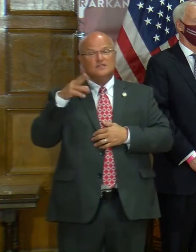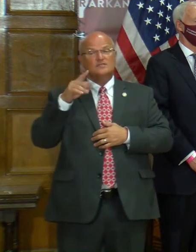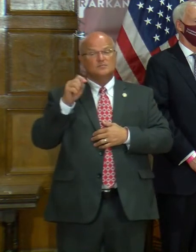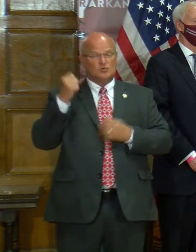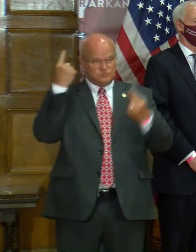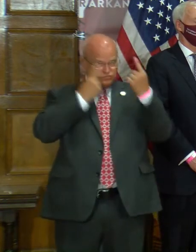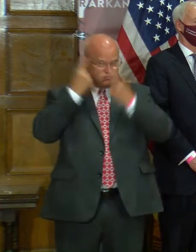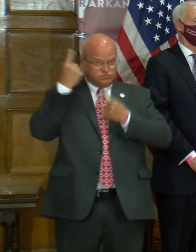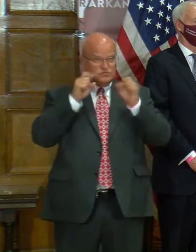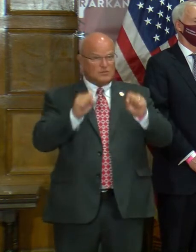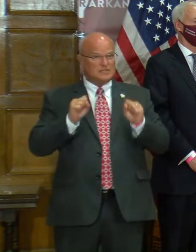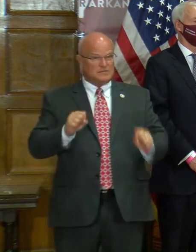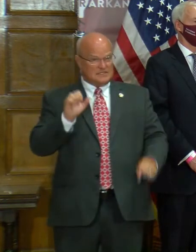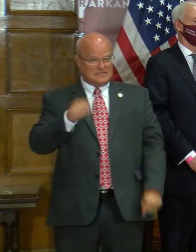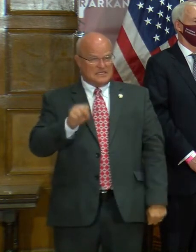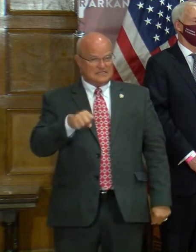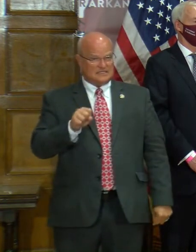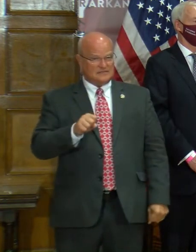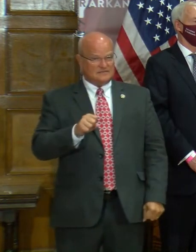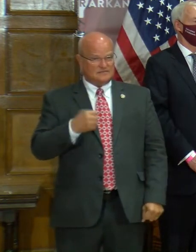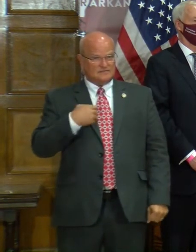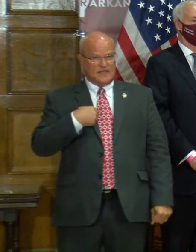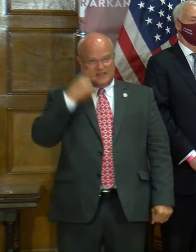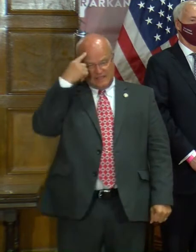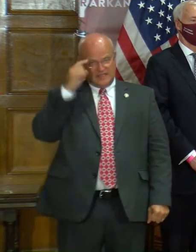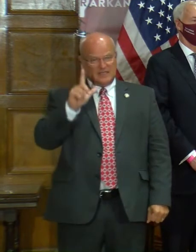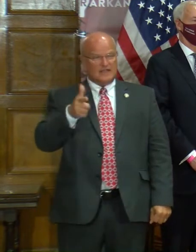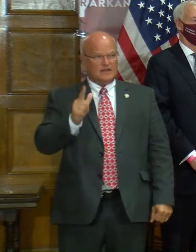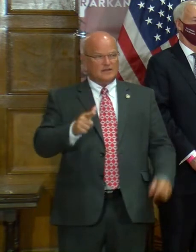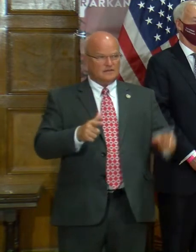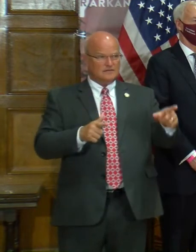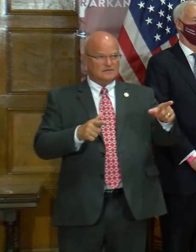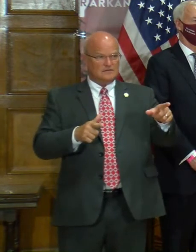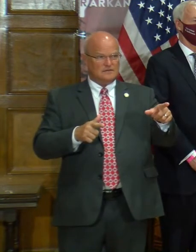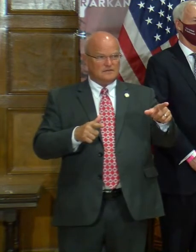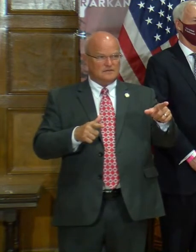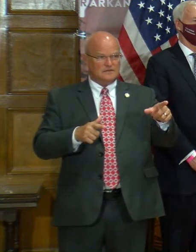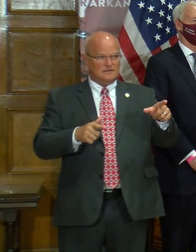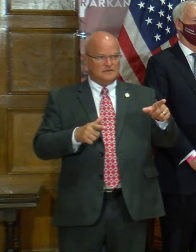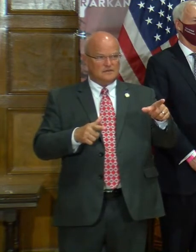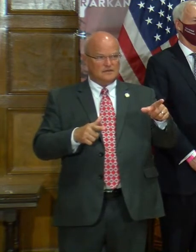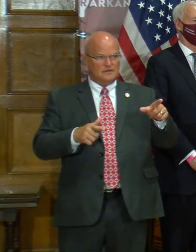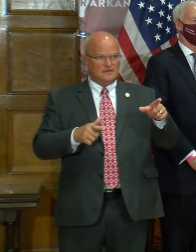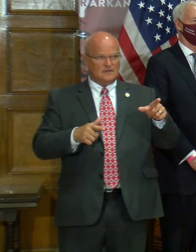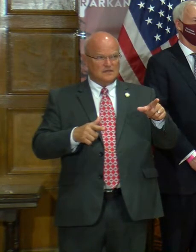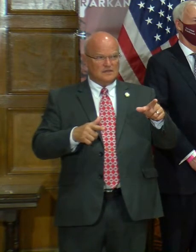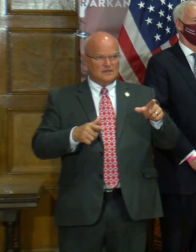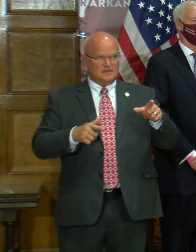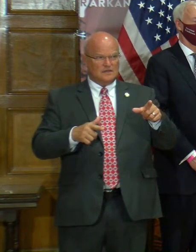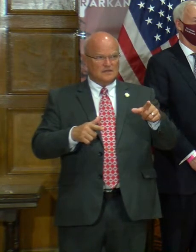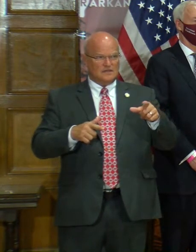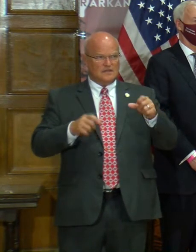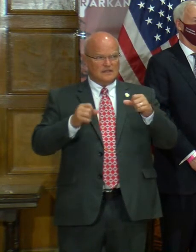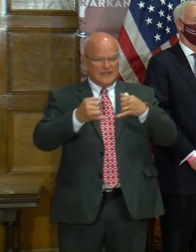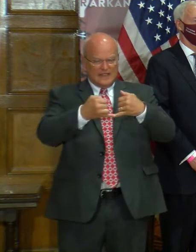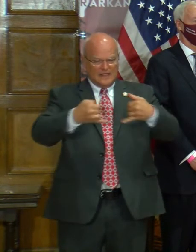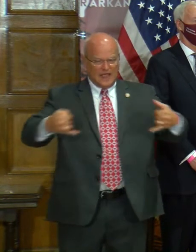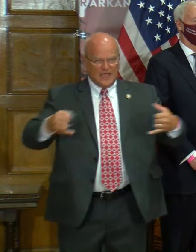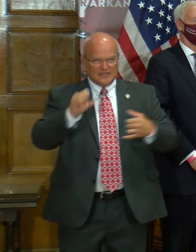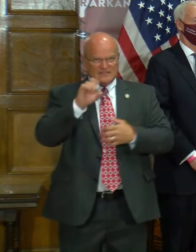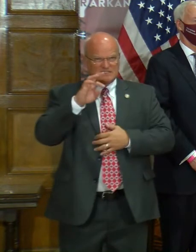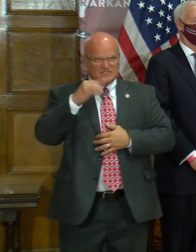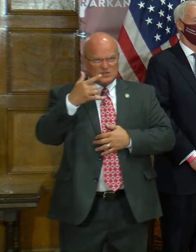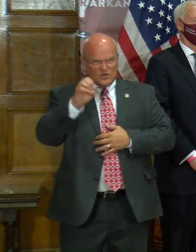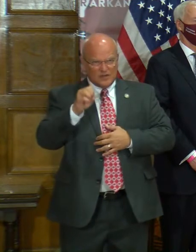considered as possibilities. At least I think they do. Football just on a line of scrimmage that, you know, it could be contact